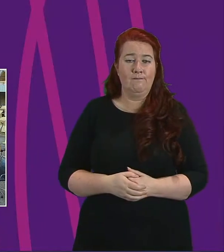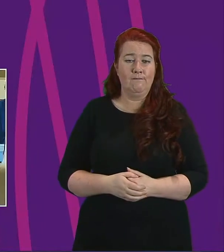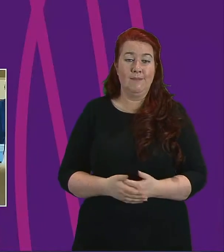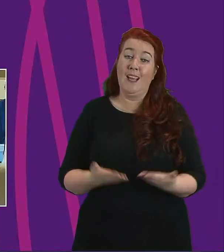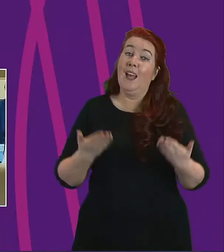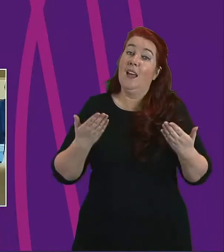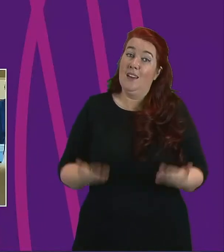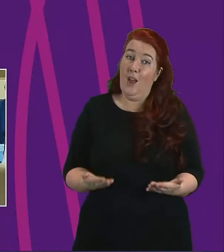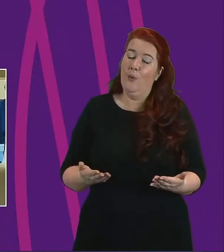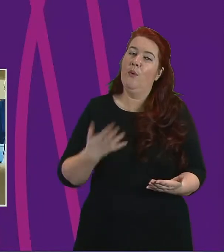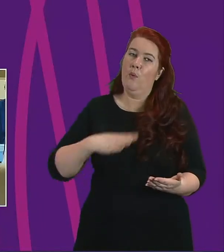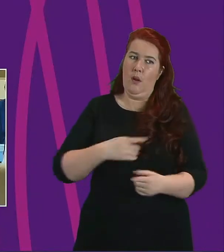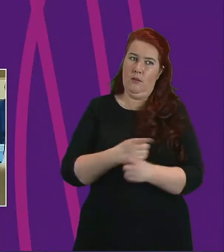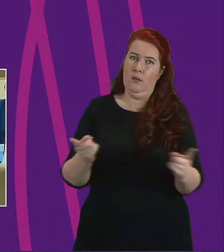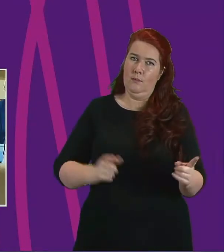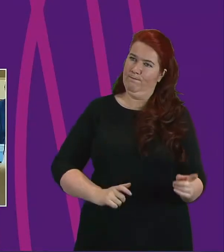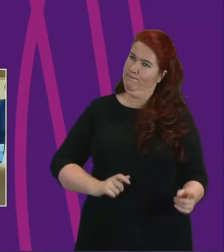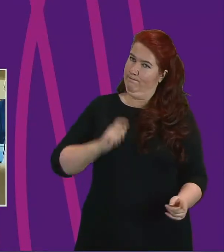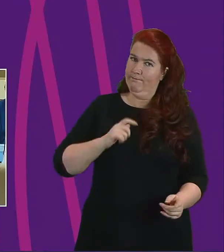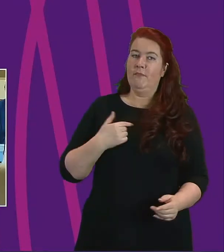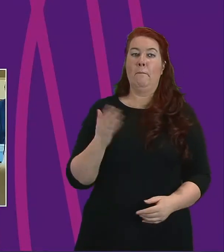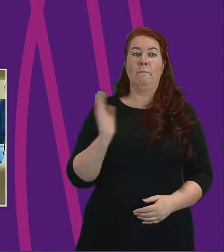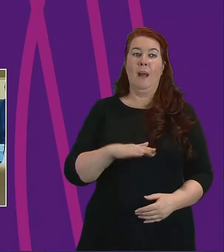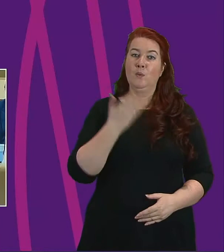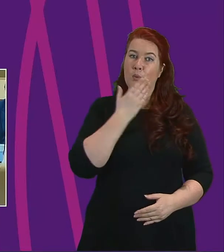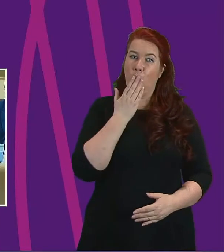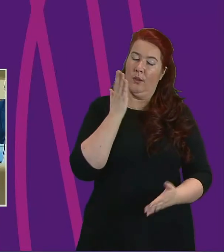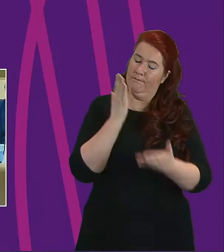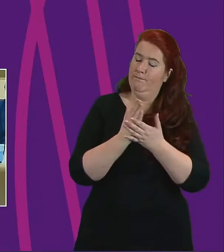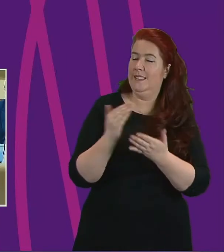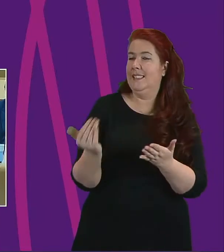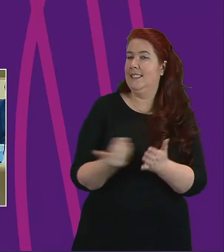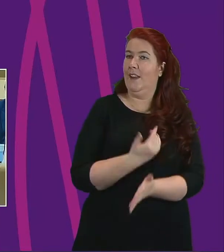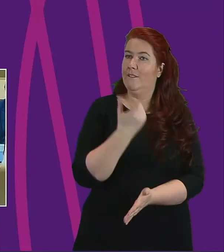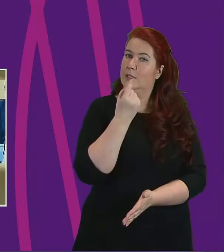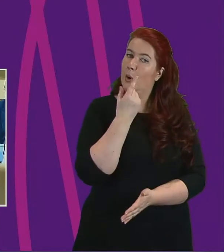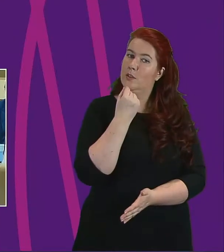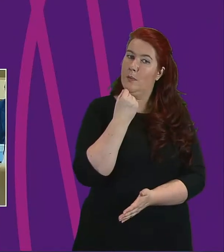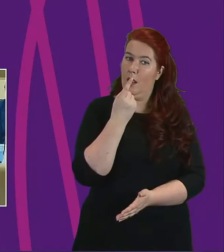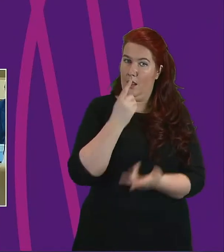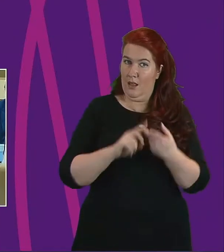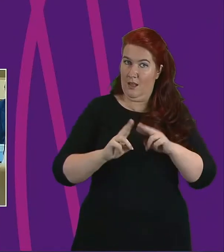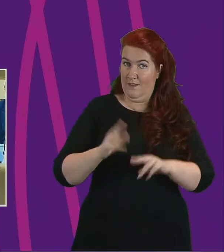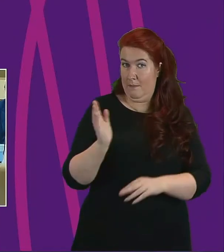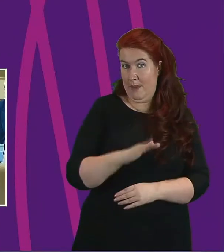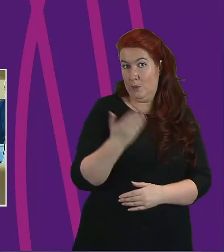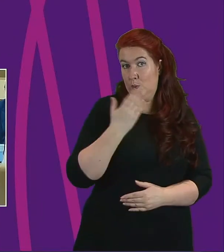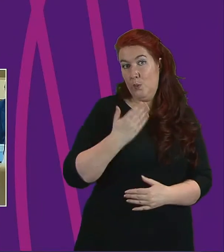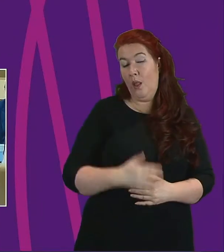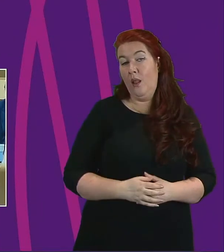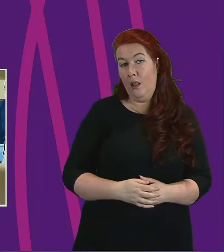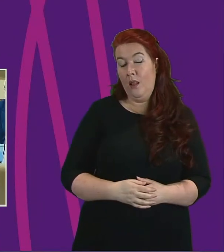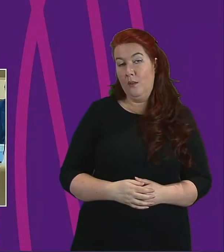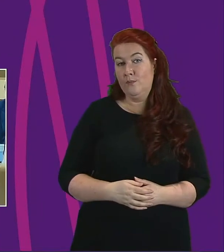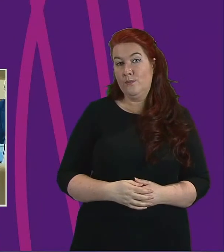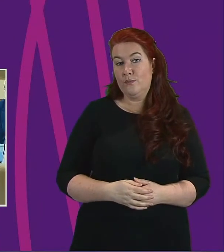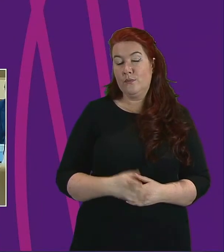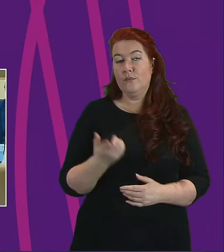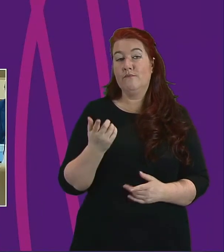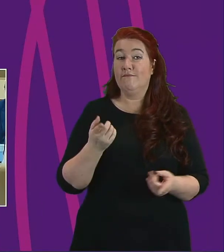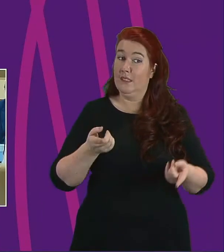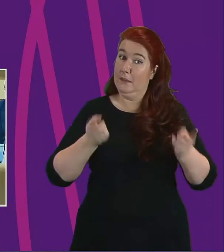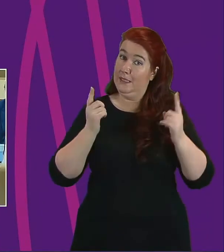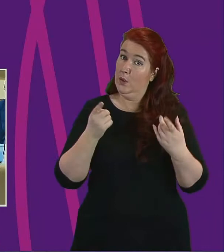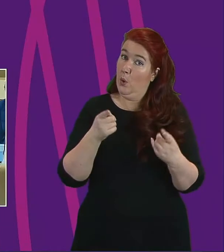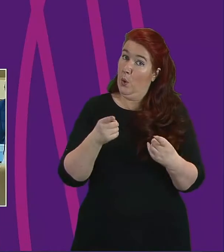to be confident that it will be as safe as possible to return as planned. The Cabinet Secretary has quite a challenge